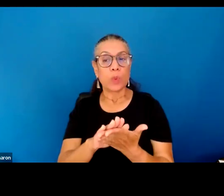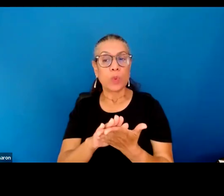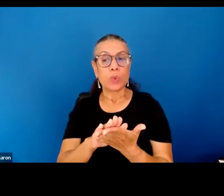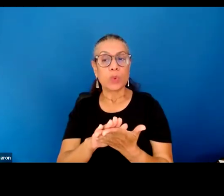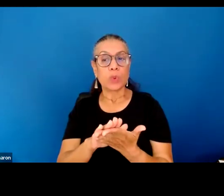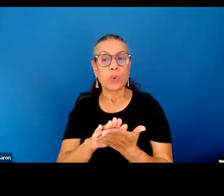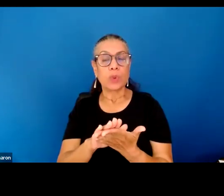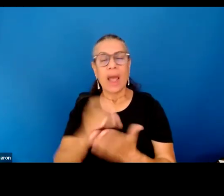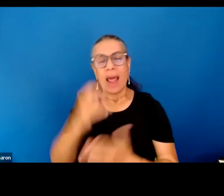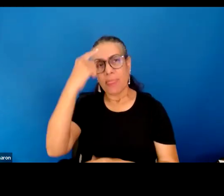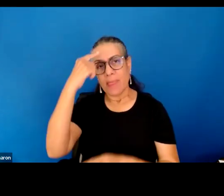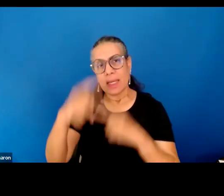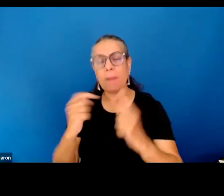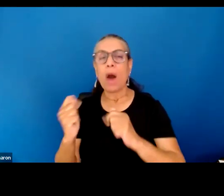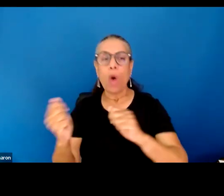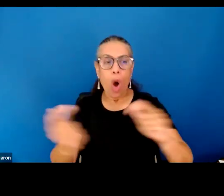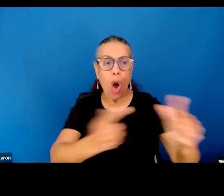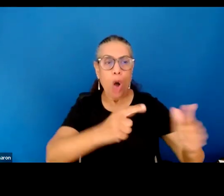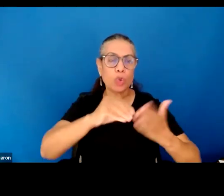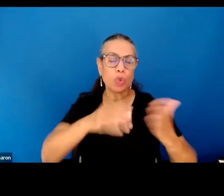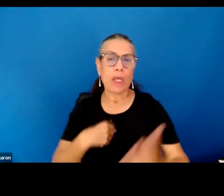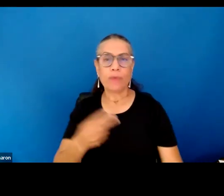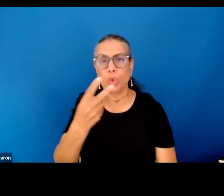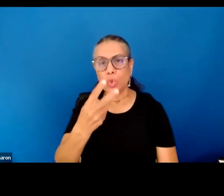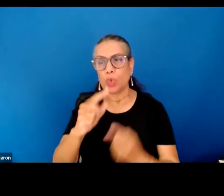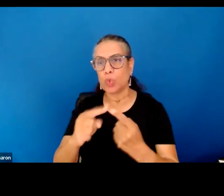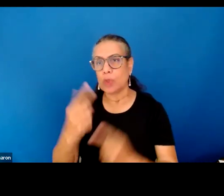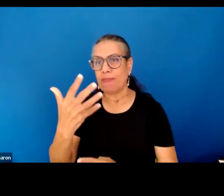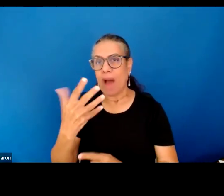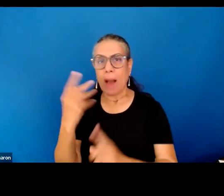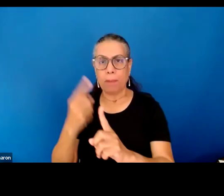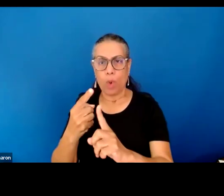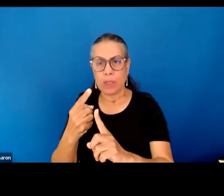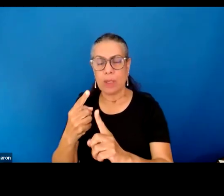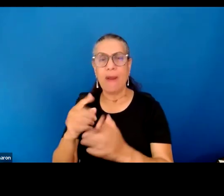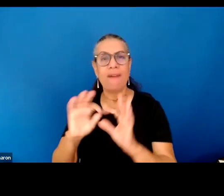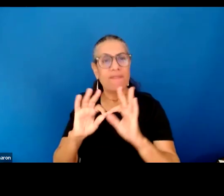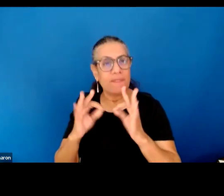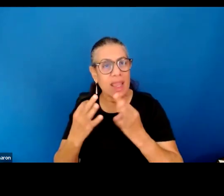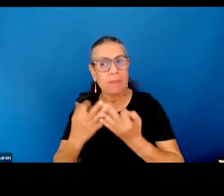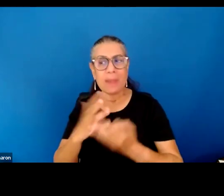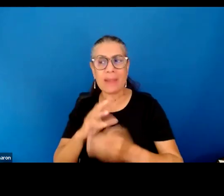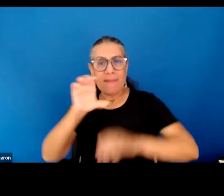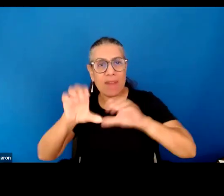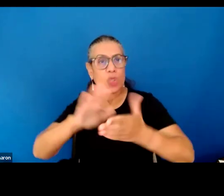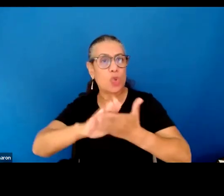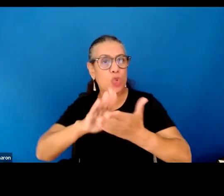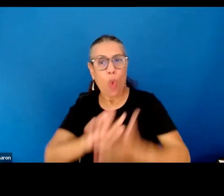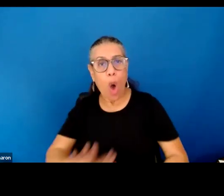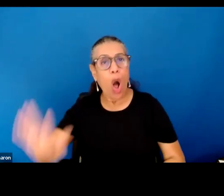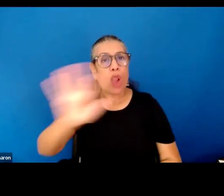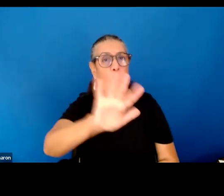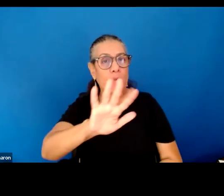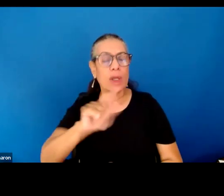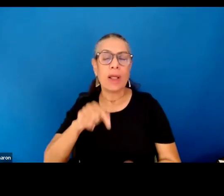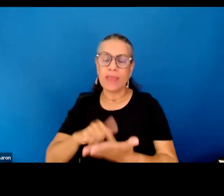and then consider giving all BPS students 2 to 5 points. These are families that are investing in our schools across the district. This also will